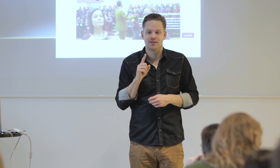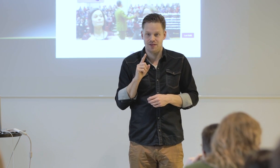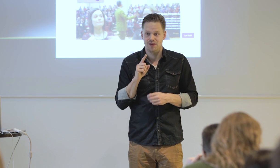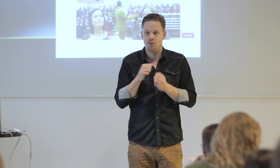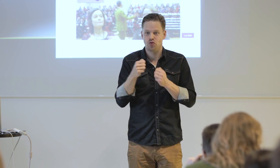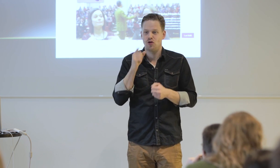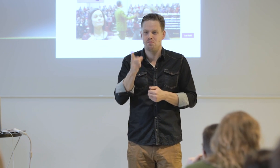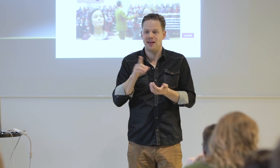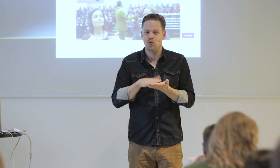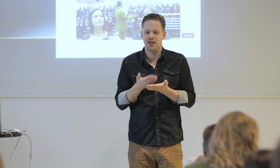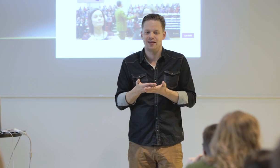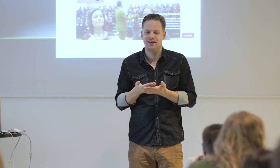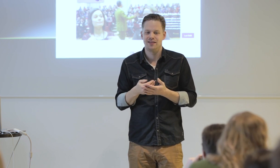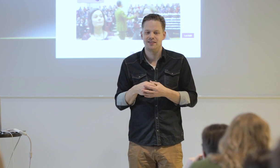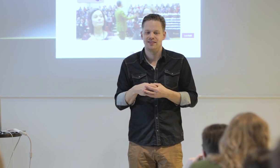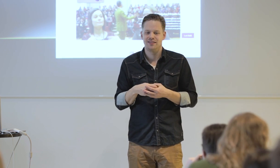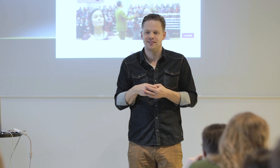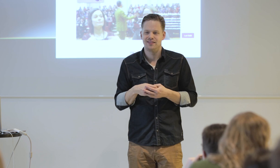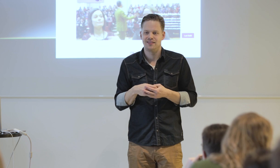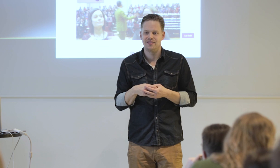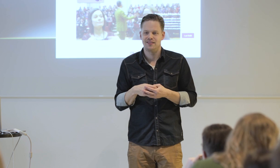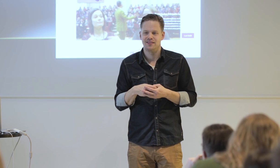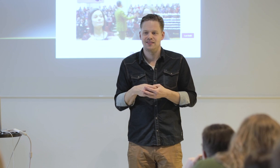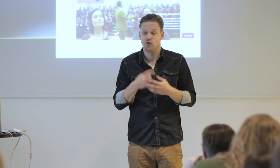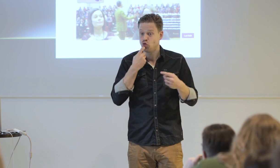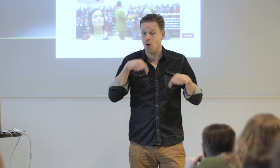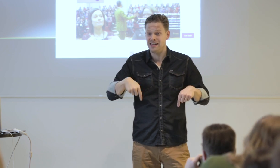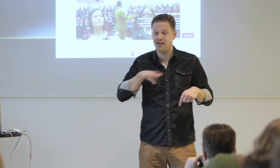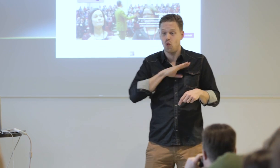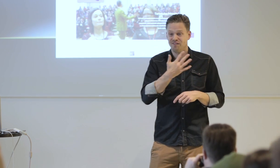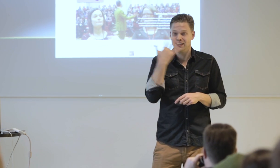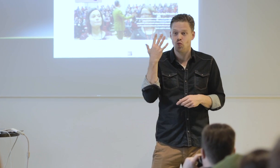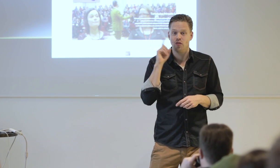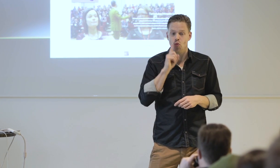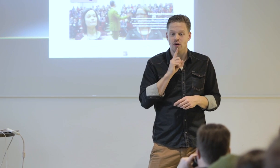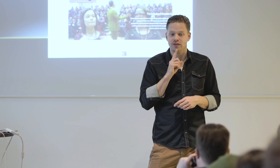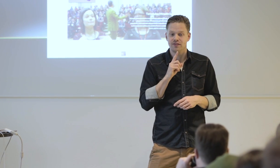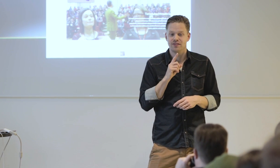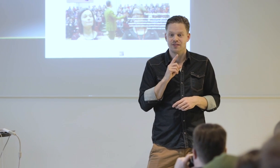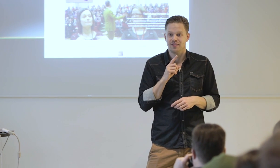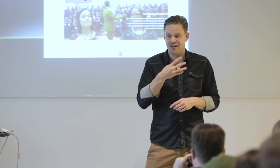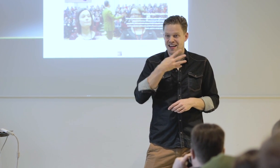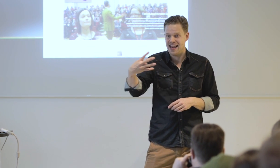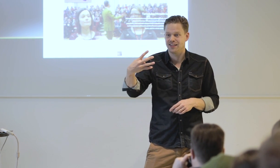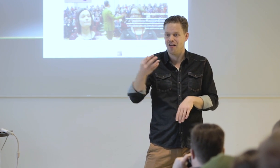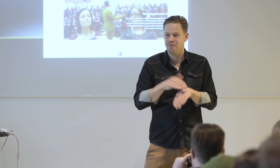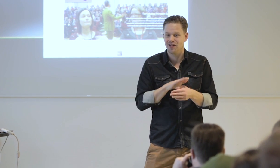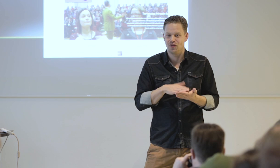there and about 10 professional interpreters. In Finland, you have 5,000 deaf people and